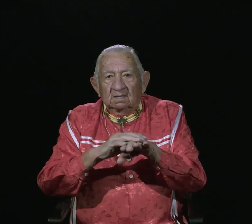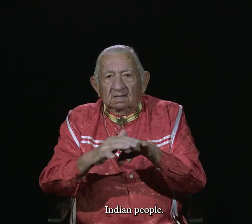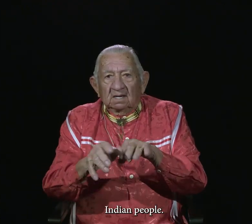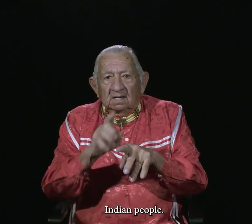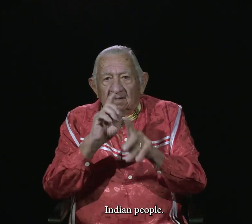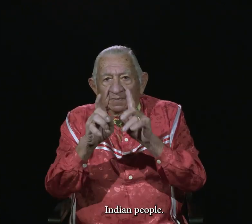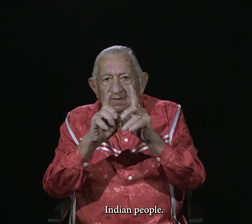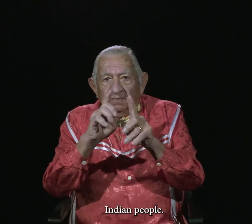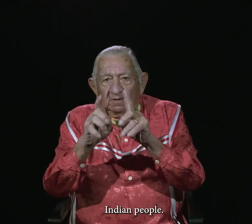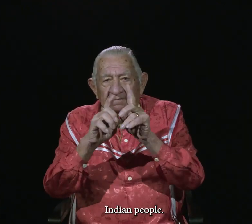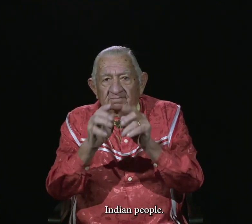Indian people,